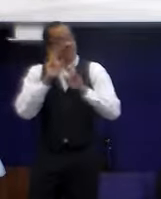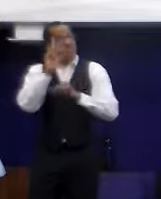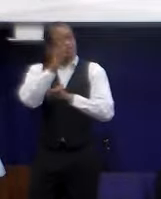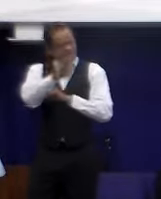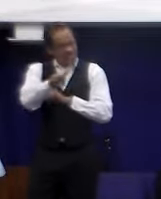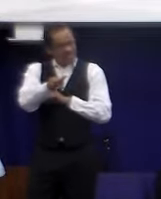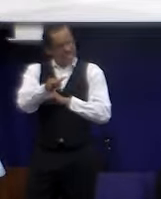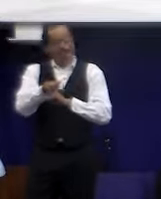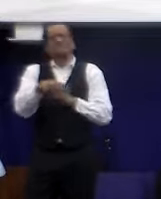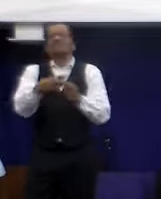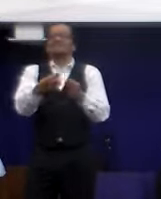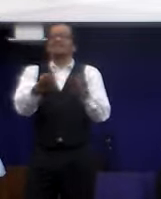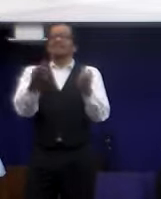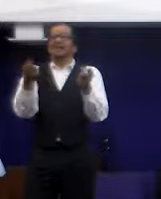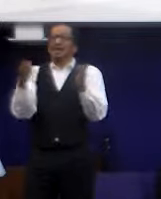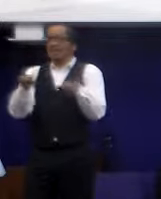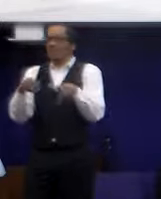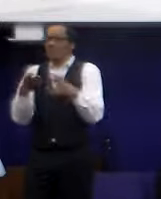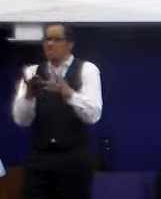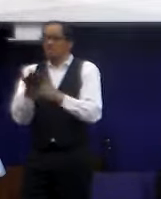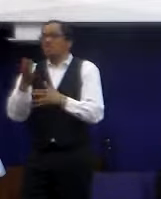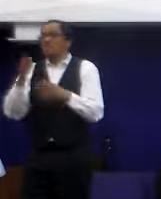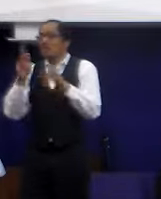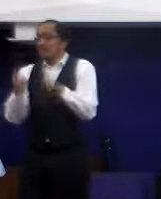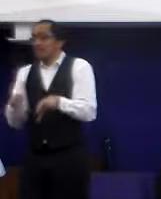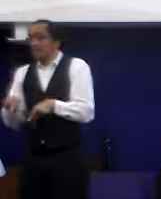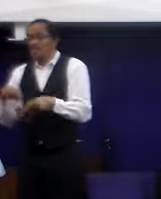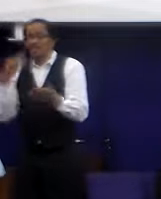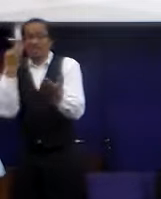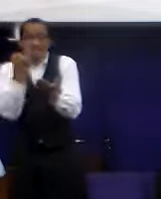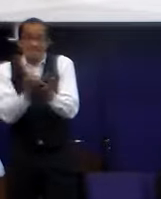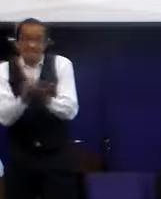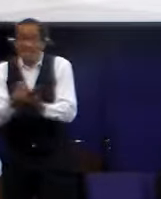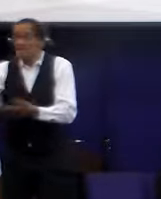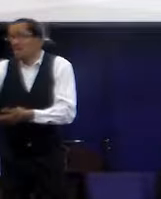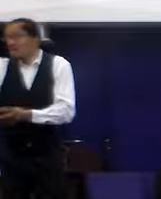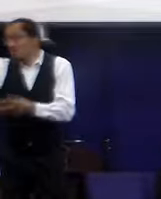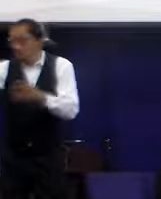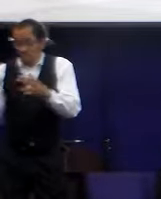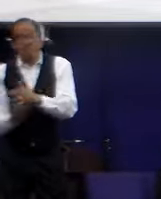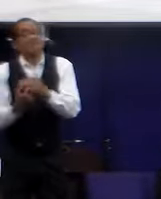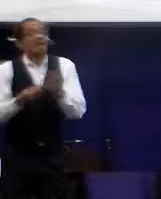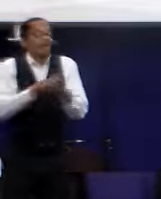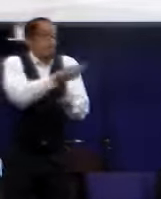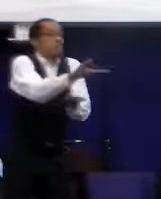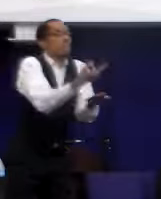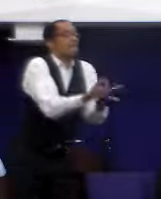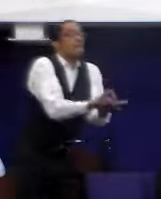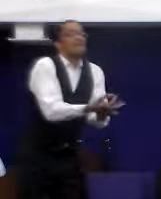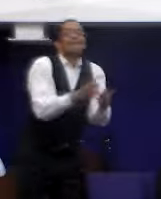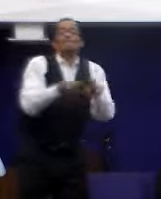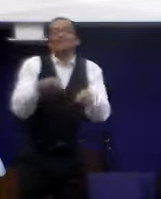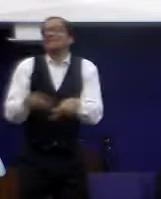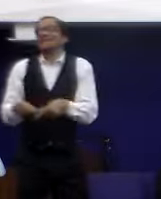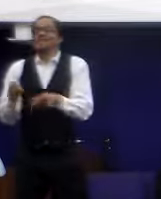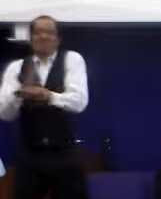from somebody. Because we need financially, God's not going to come back and put money in your hand. He's going to use somebody that's